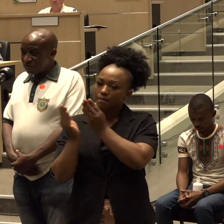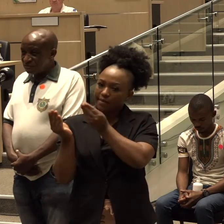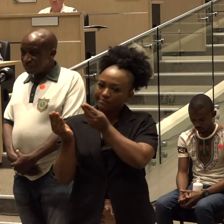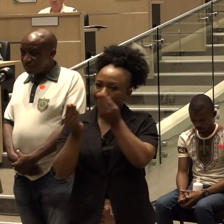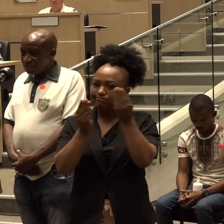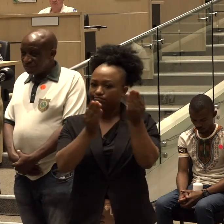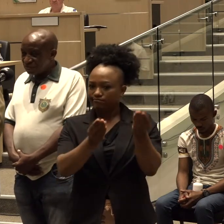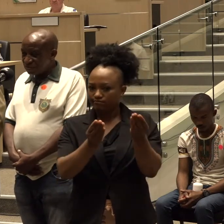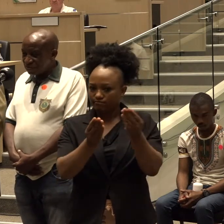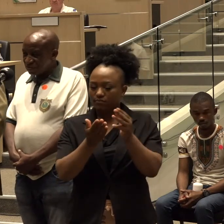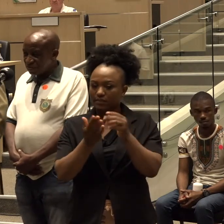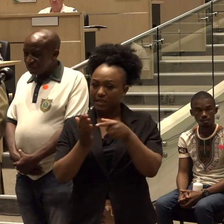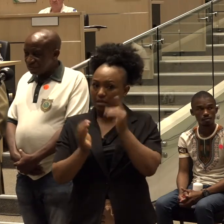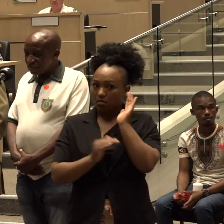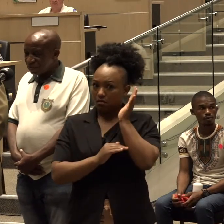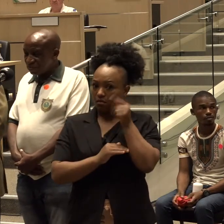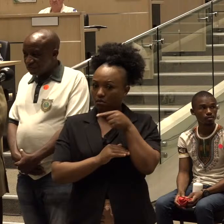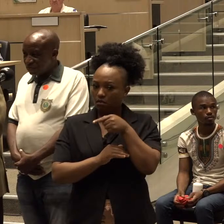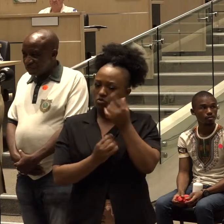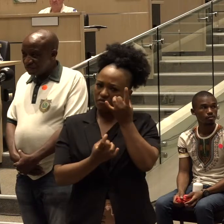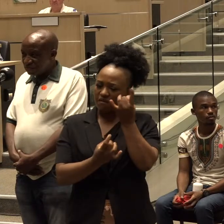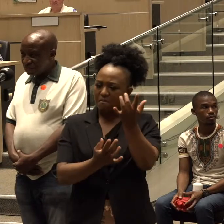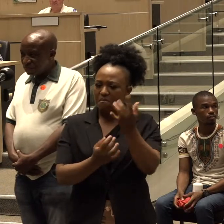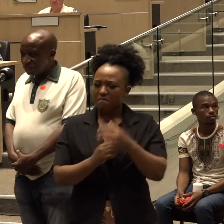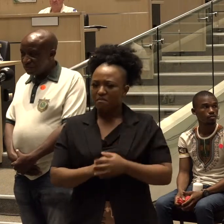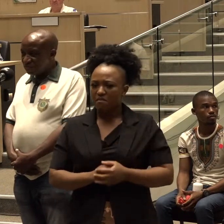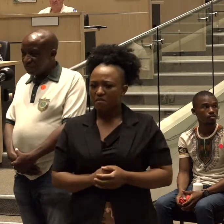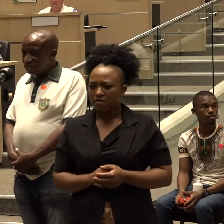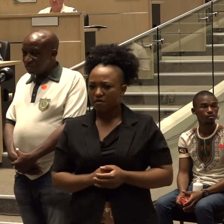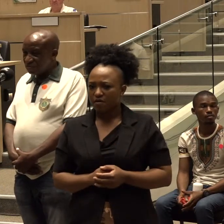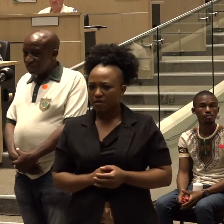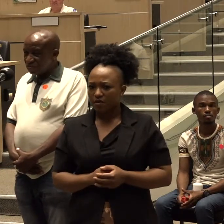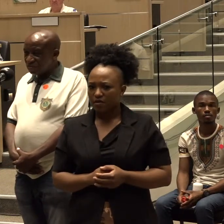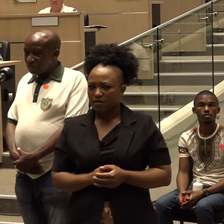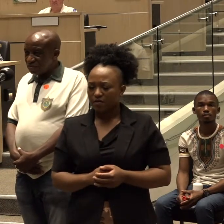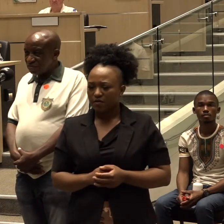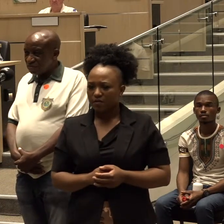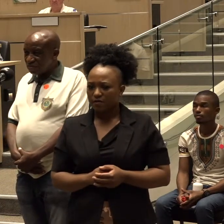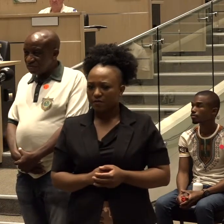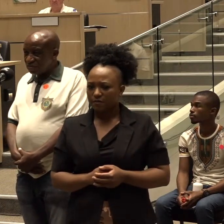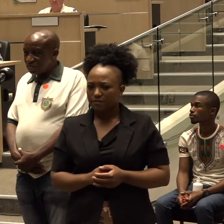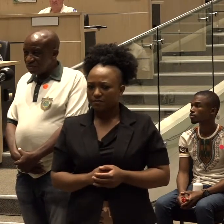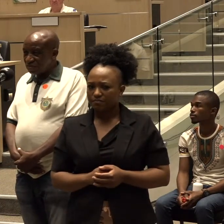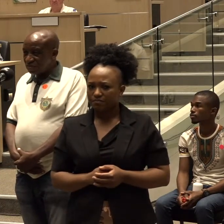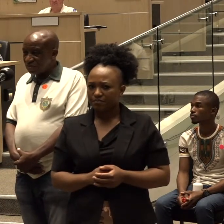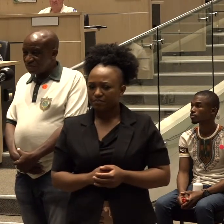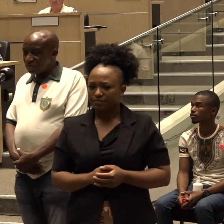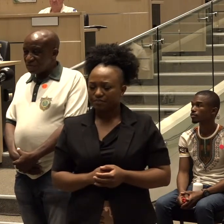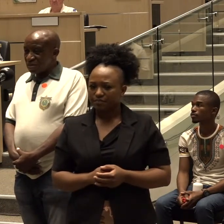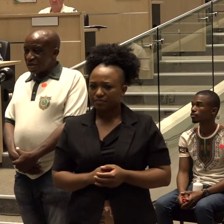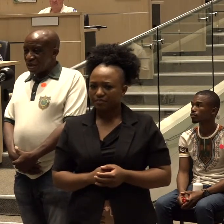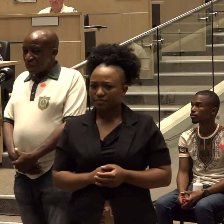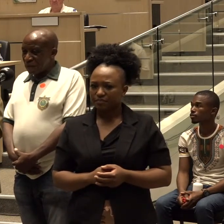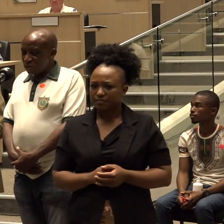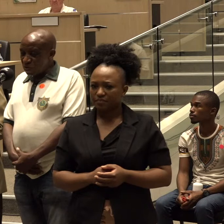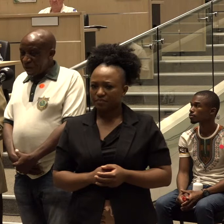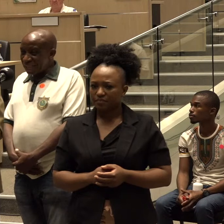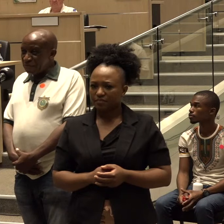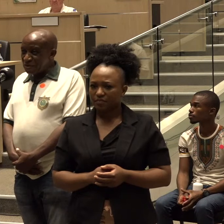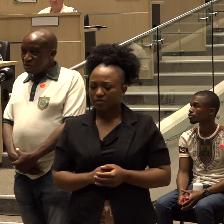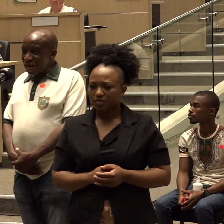I believe that now that you are here we are going to give you a message that you must send it back to Parliament